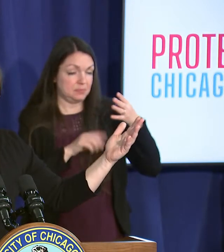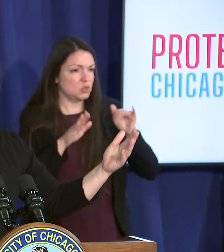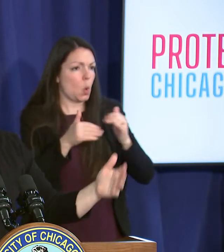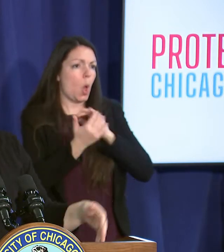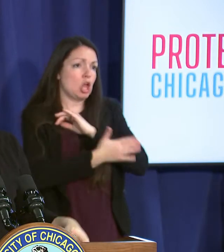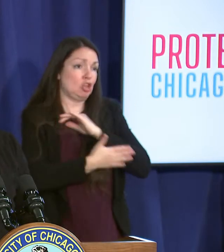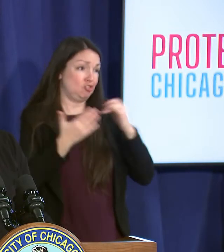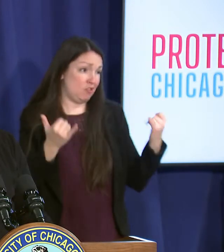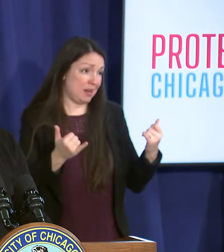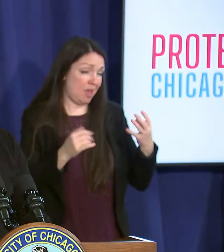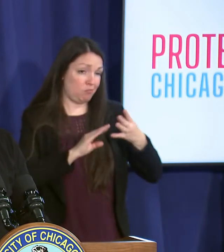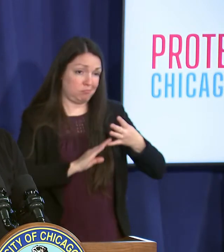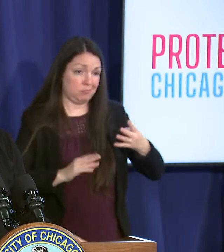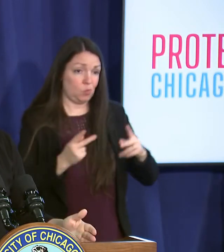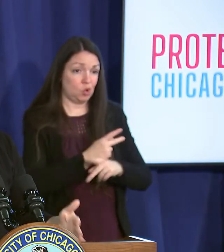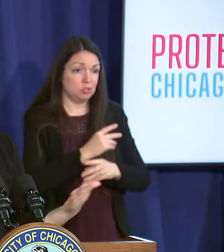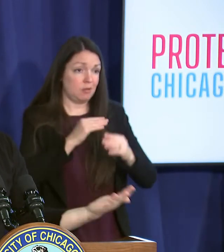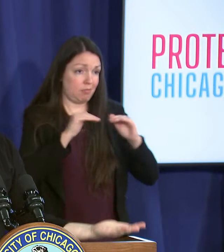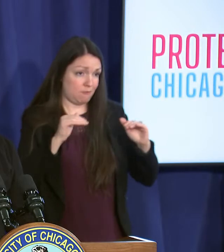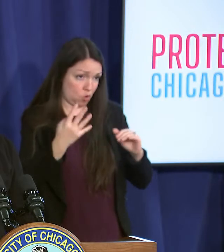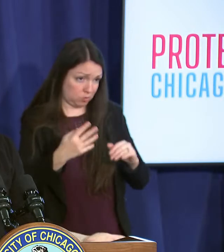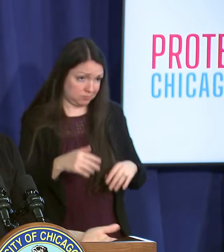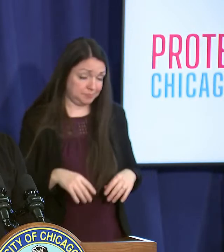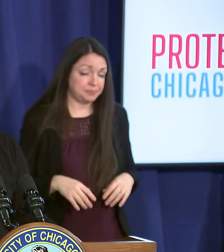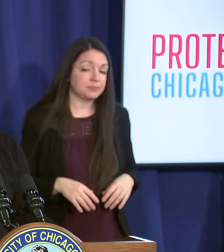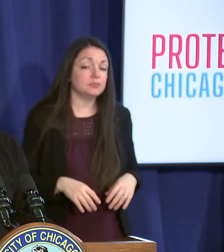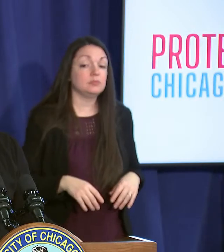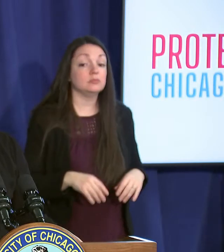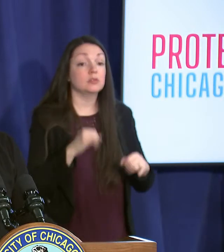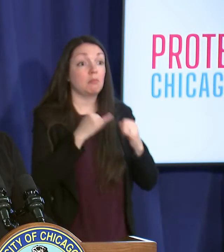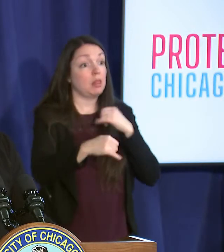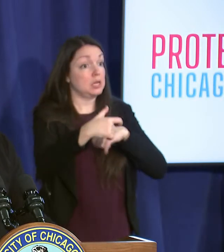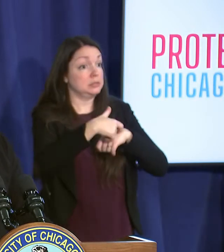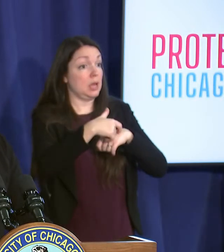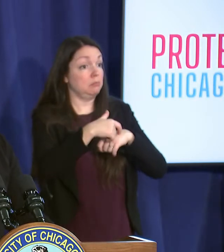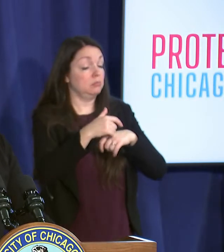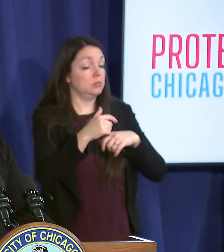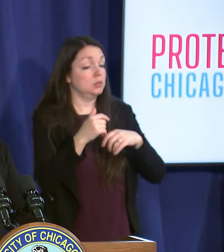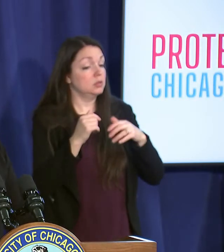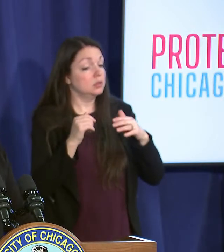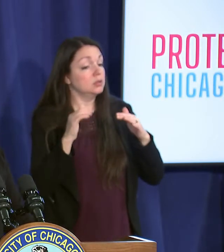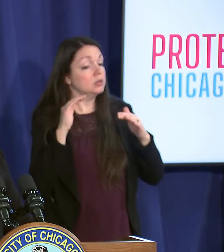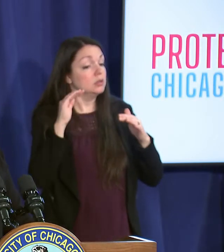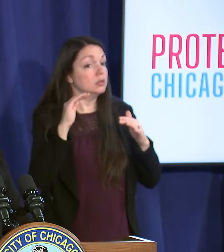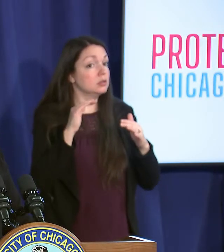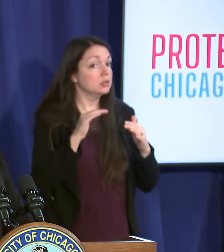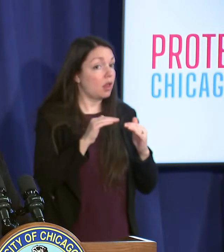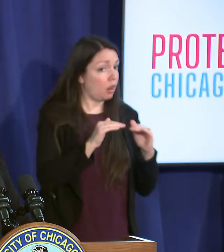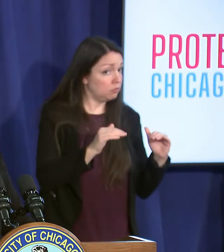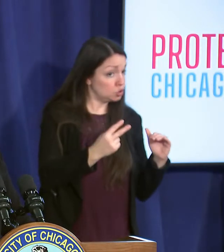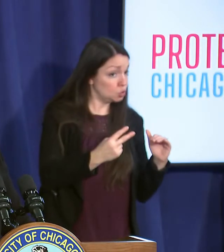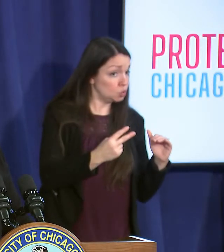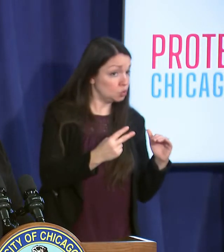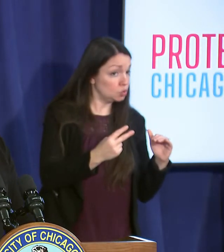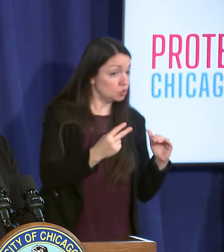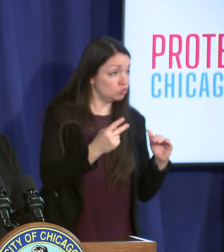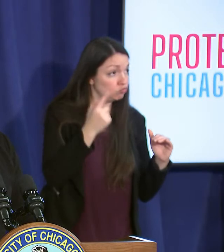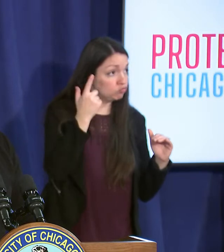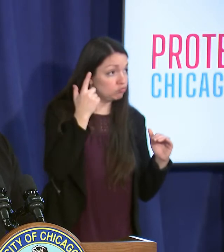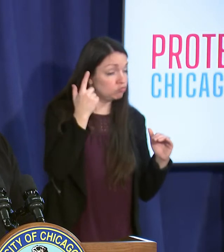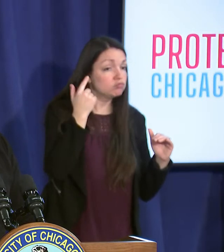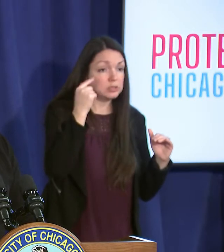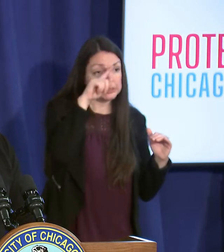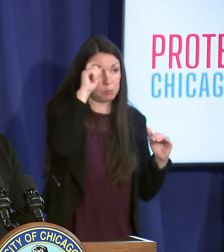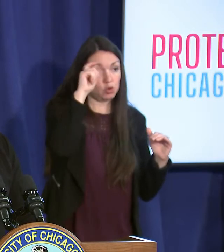level 4 right now. But the last time we were down into sort of level 2 was last summer.